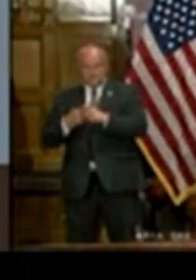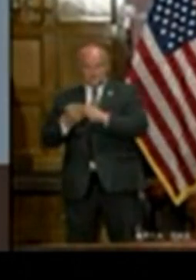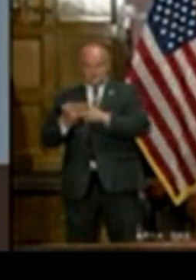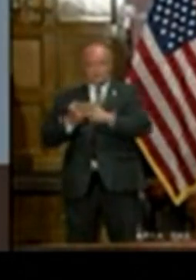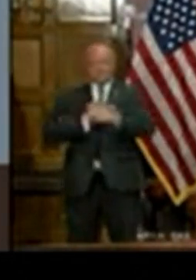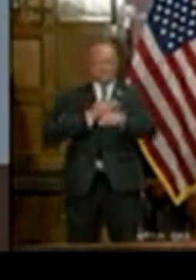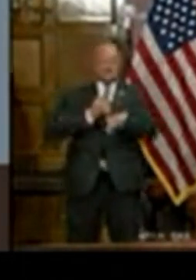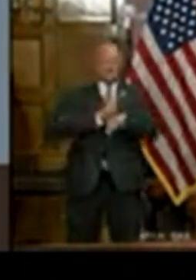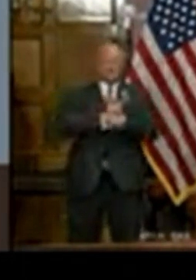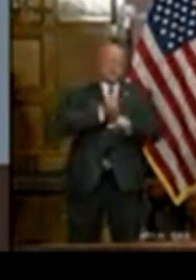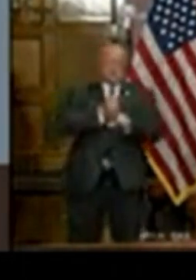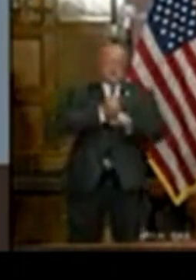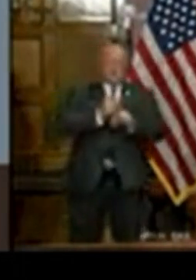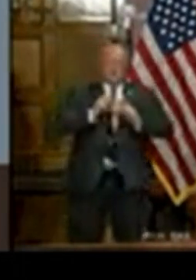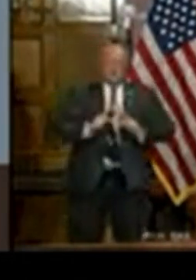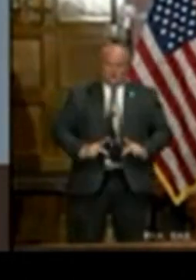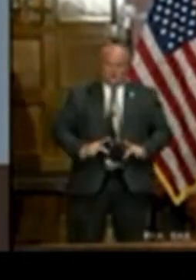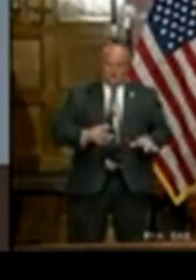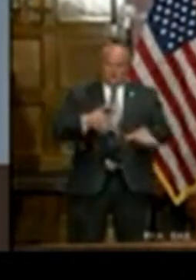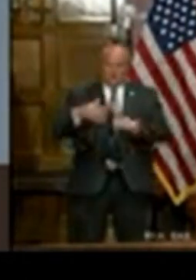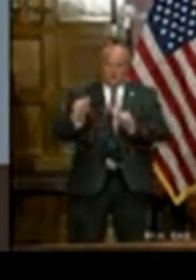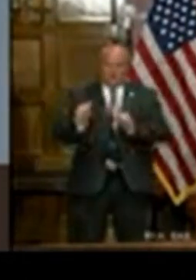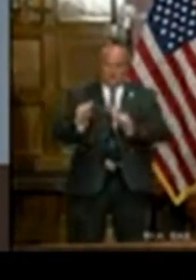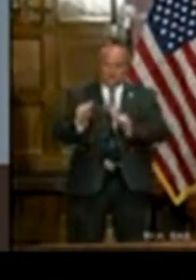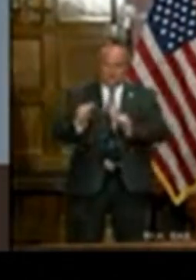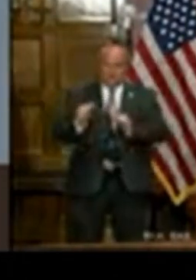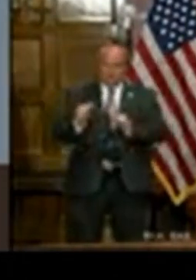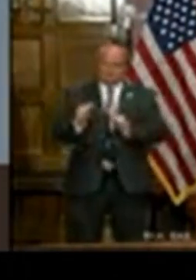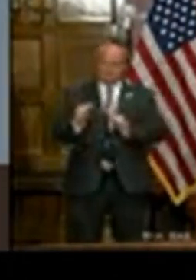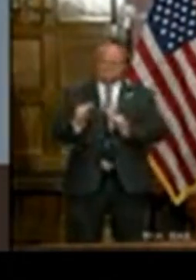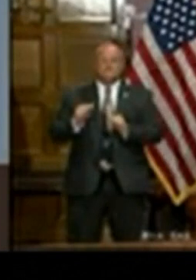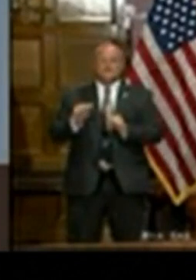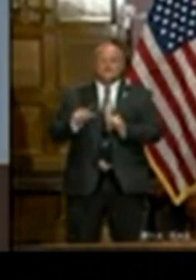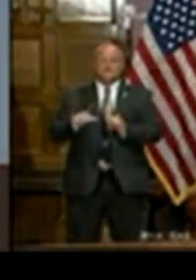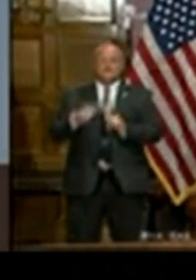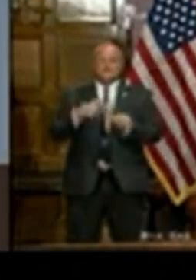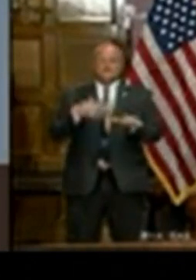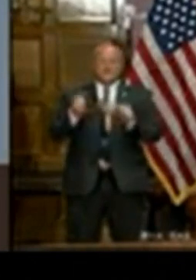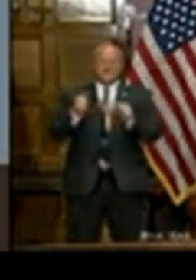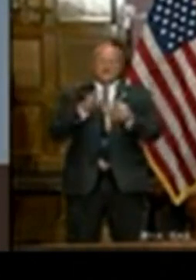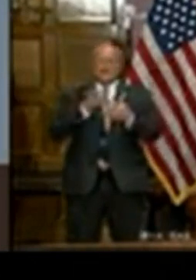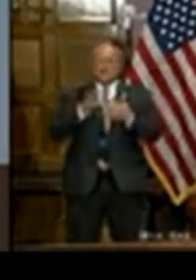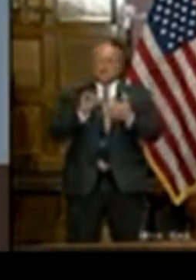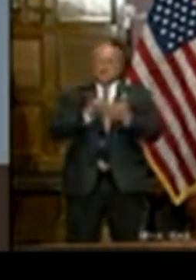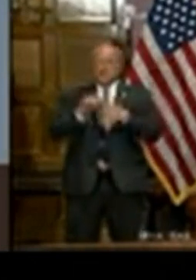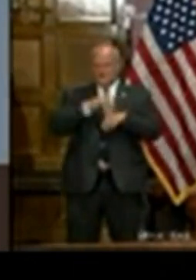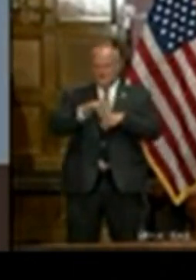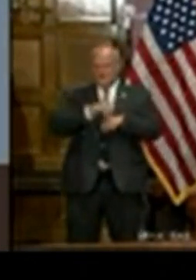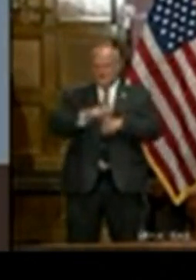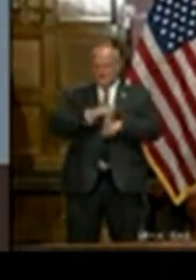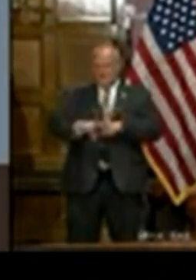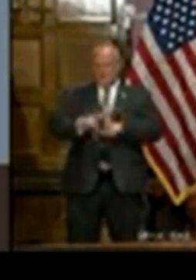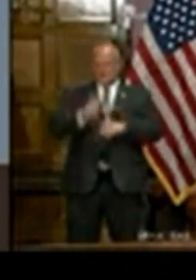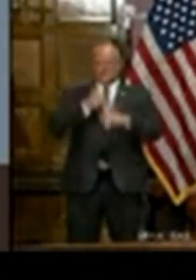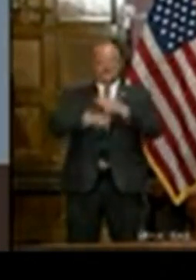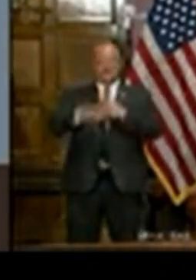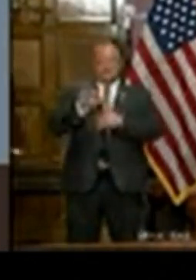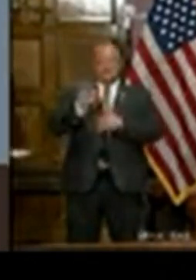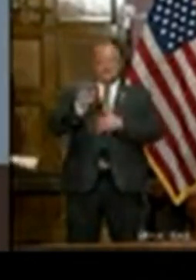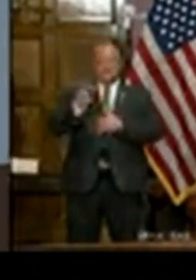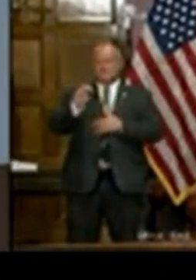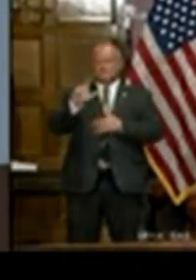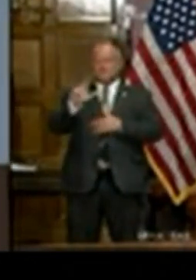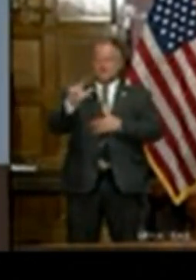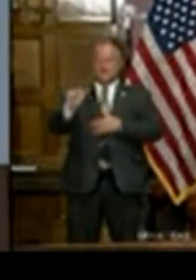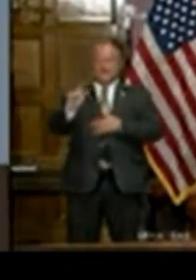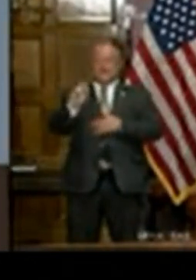they start having to take any of their other sick days or any of the other leave options that are available under FMLA